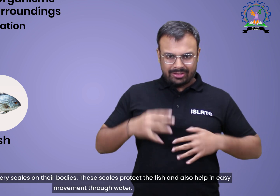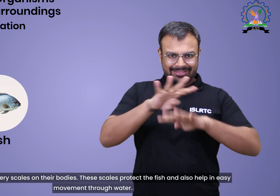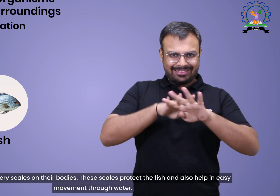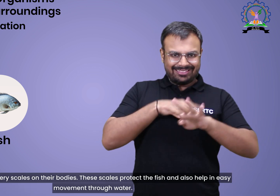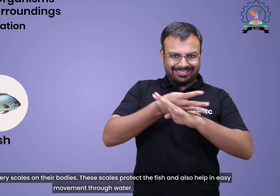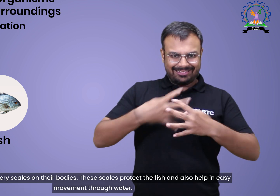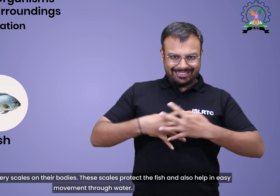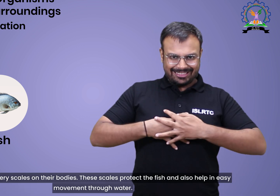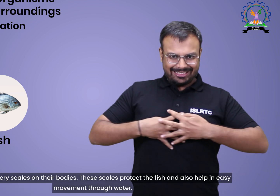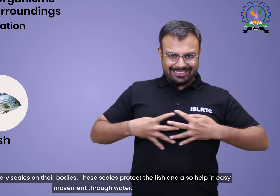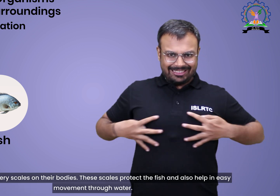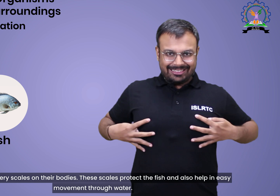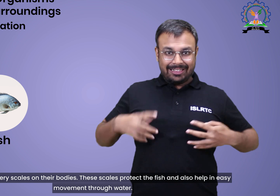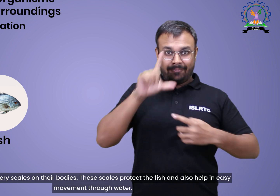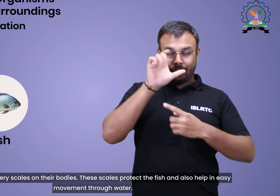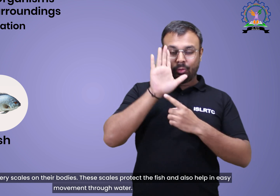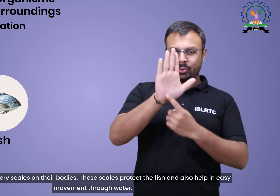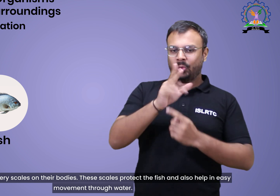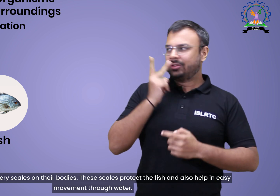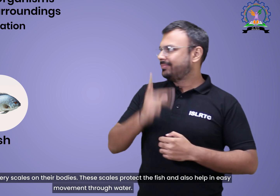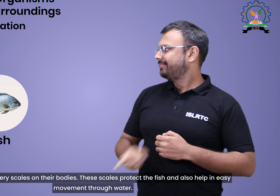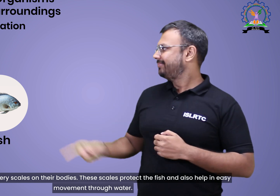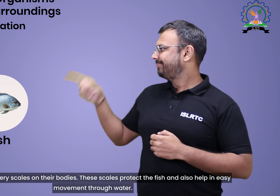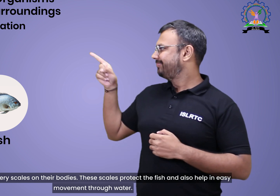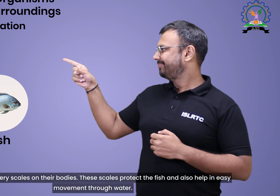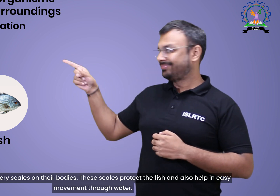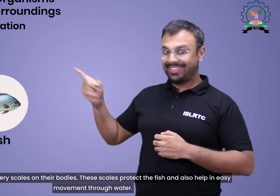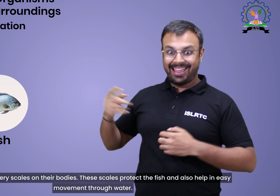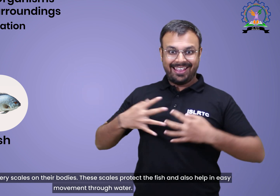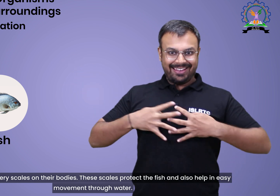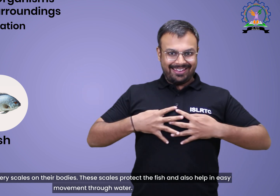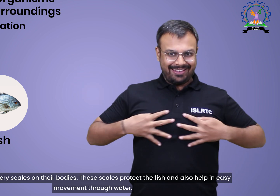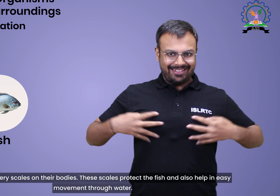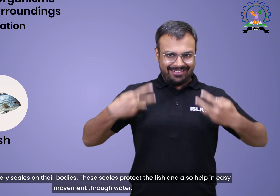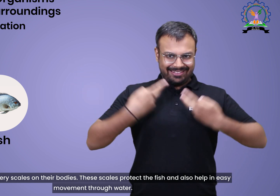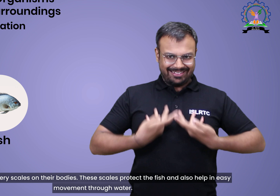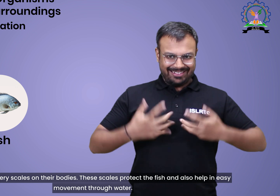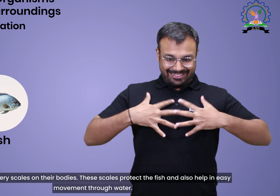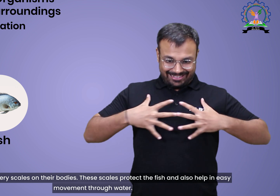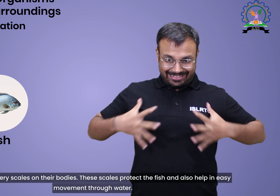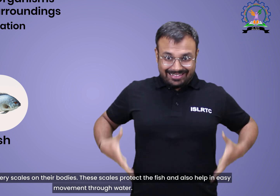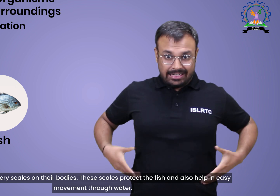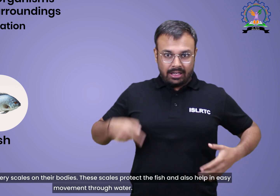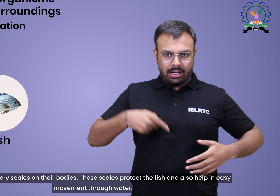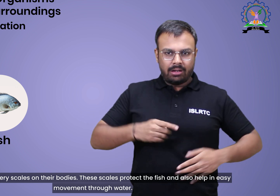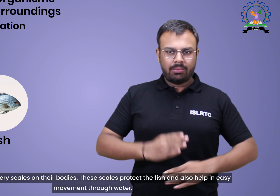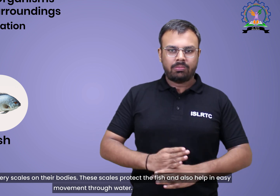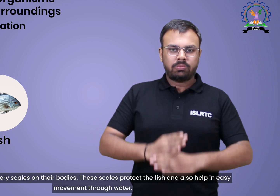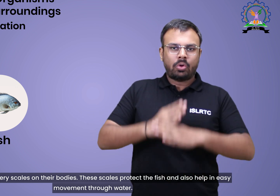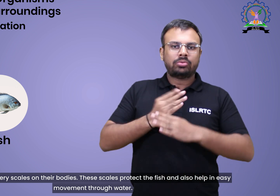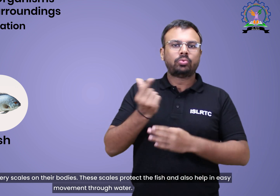their bodies. These scales protect the fish and also help in easy movement through